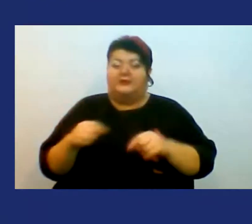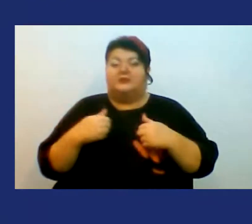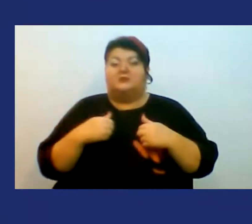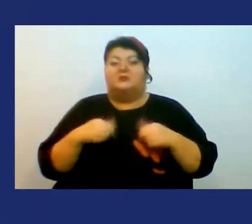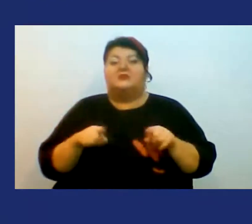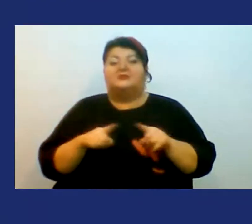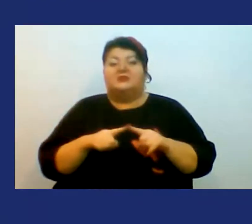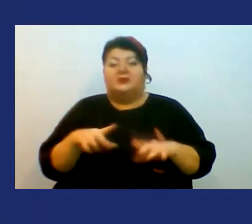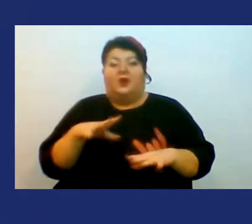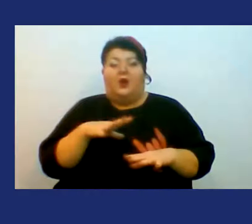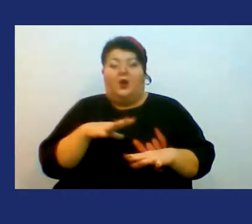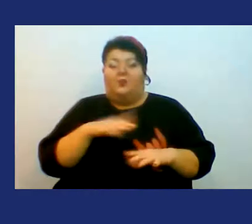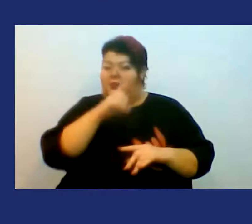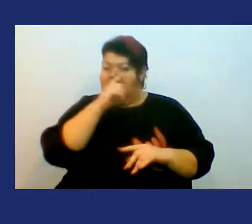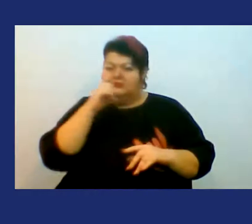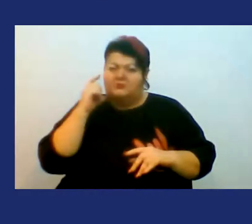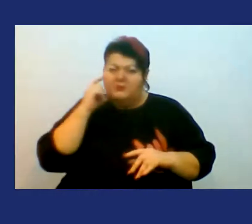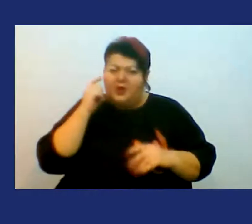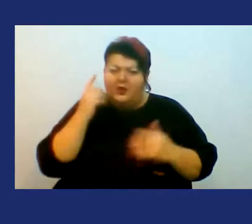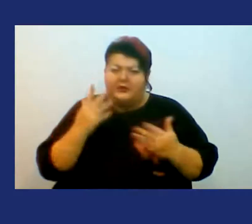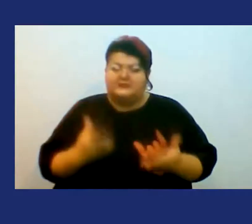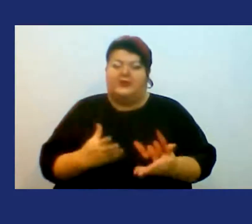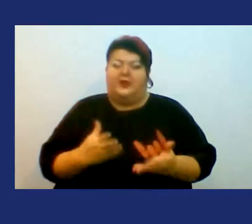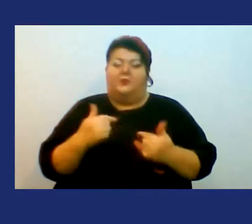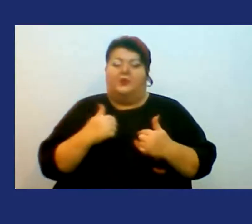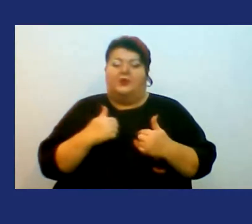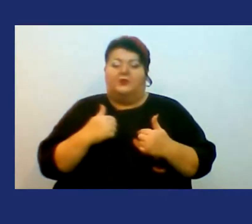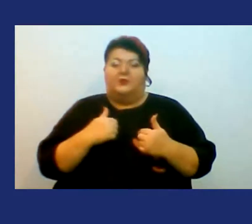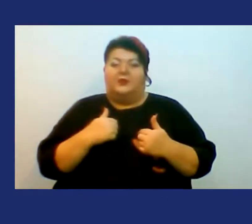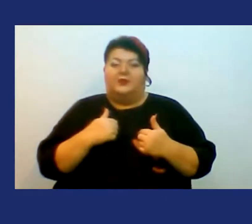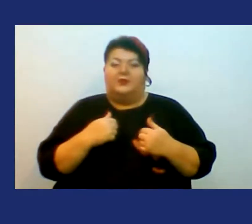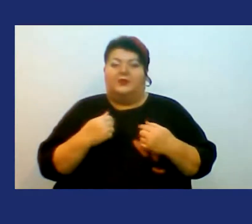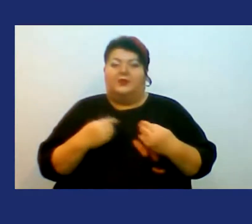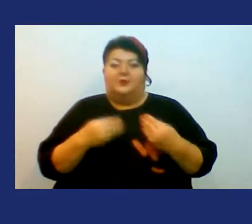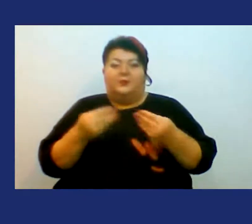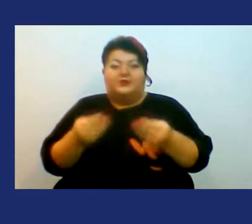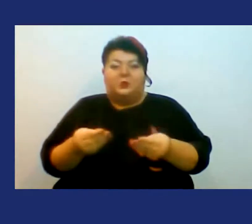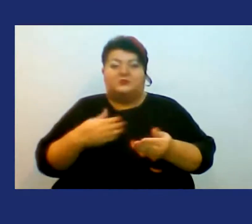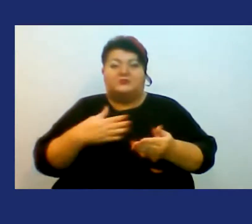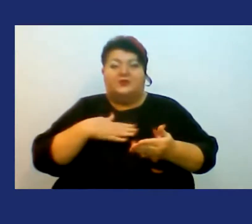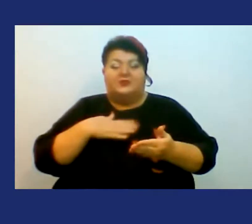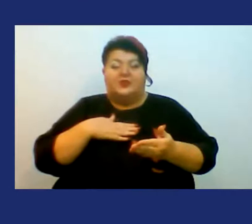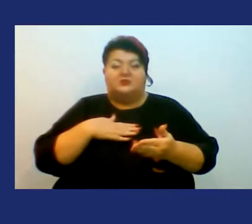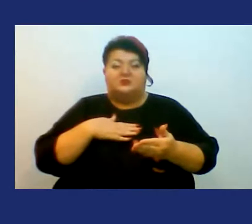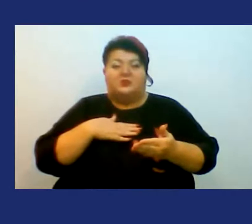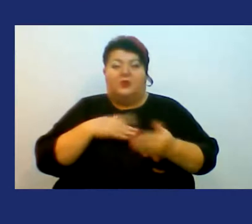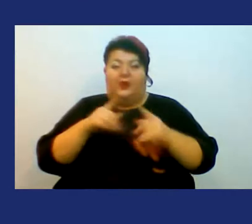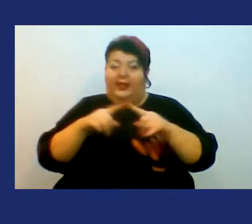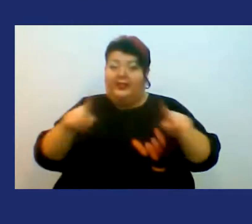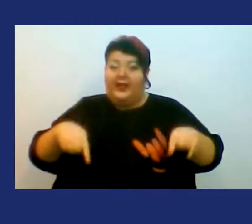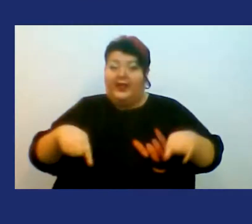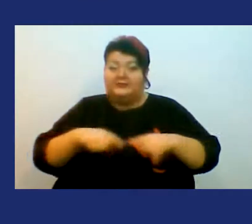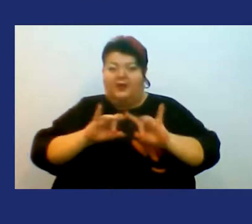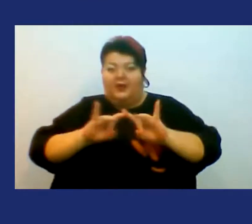walk way back, and try to have a very distant conversation with voters. And I think people appreciated that.